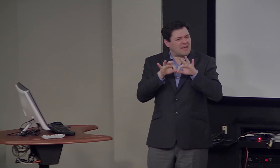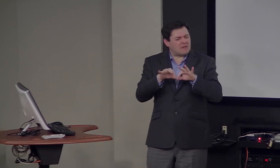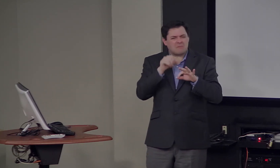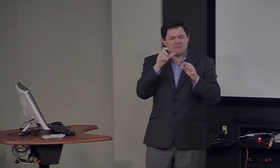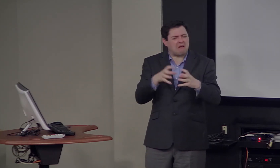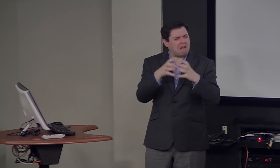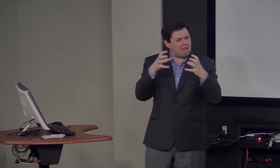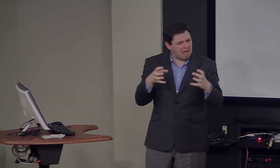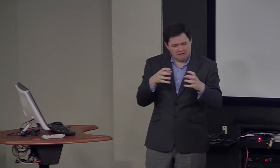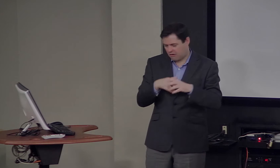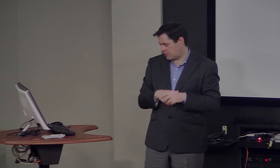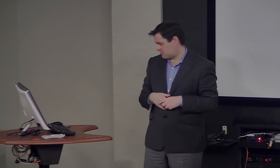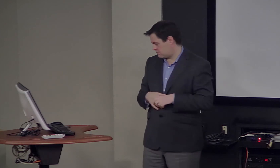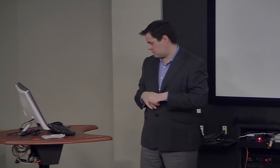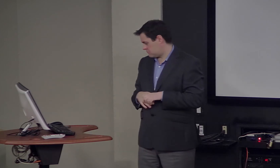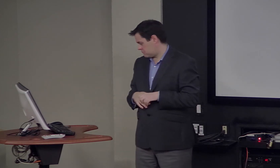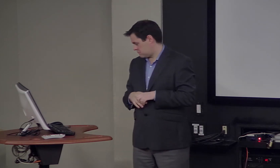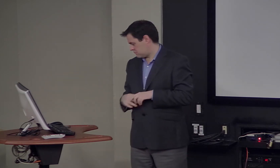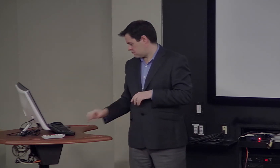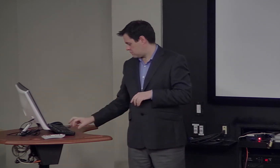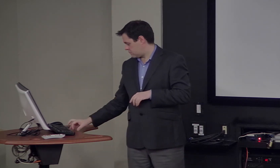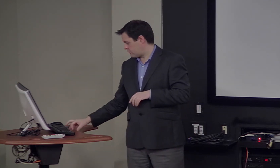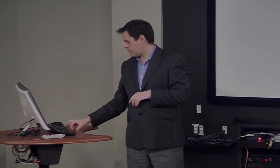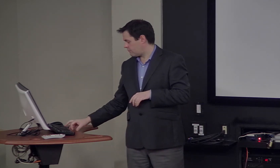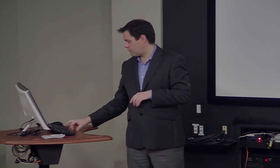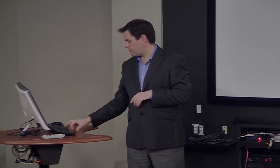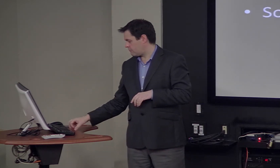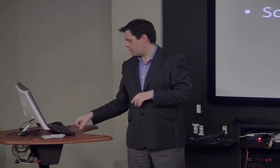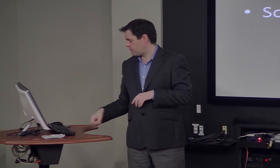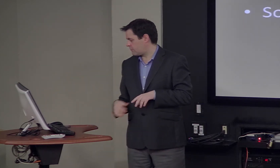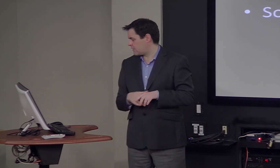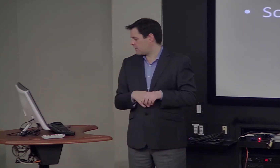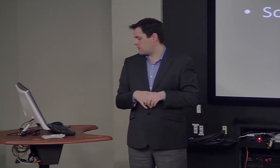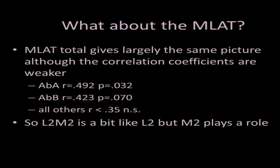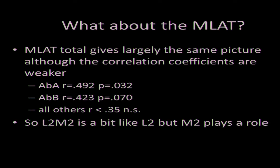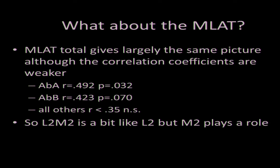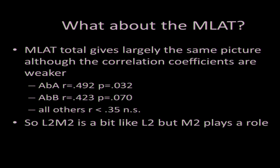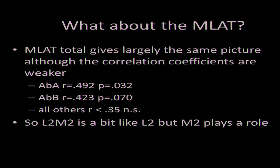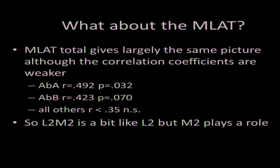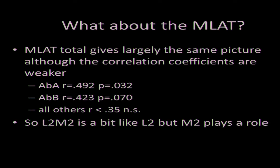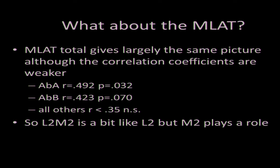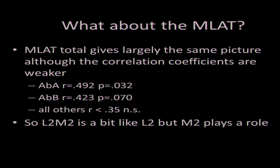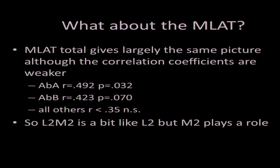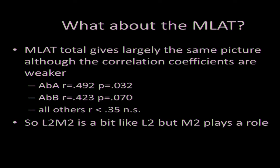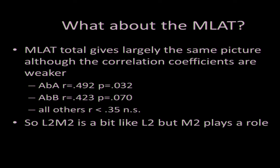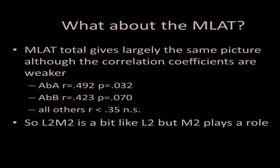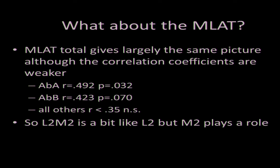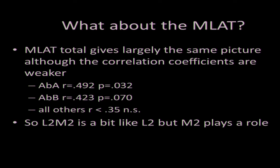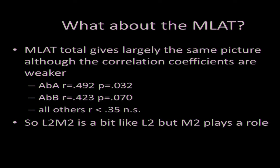there are some predictive variables, but nothing that really stood out strong.